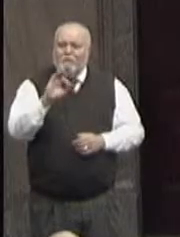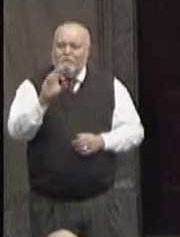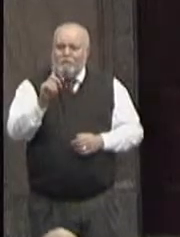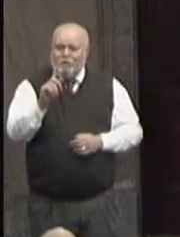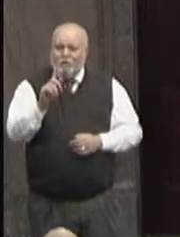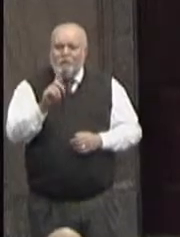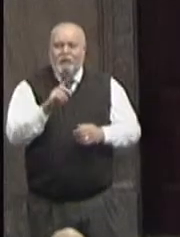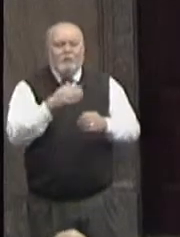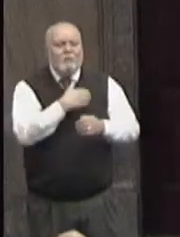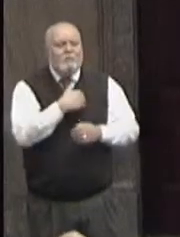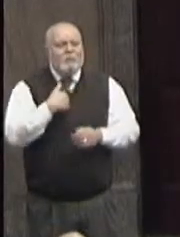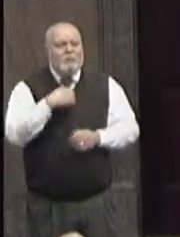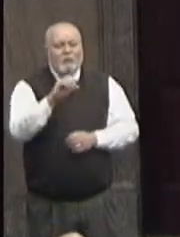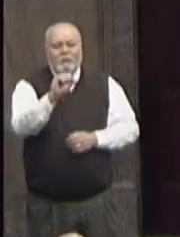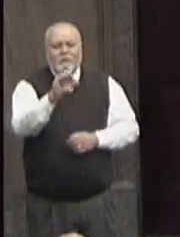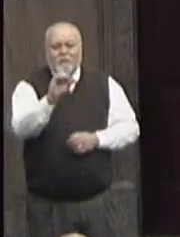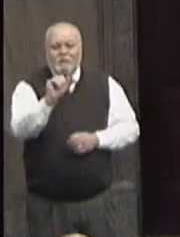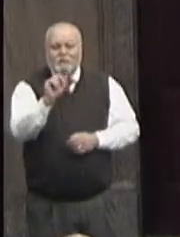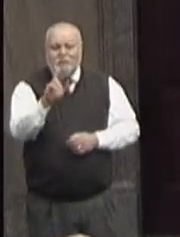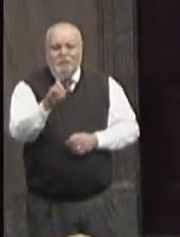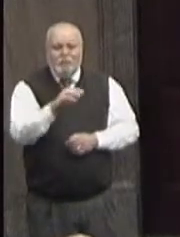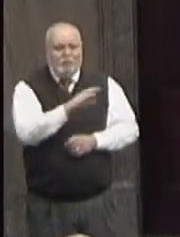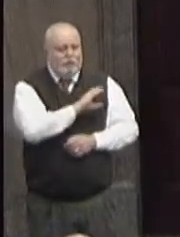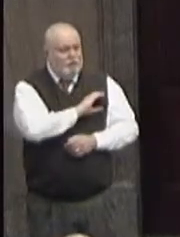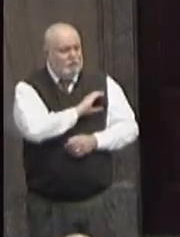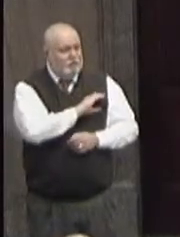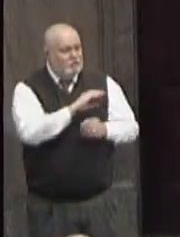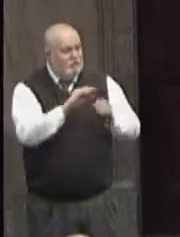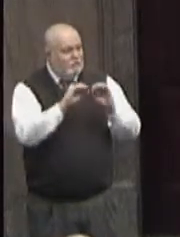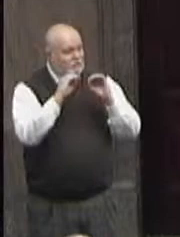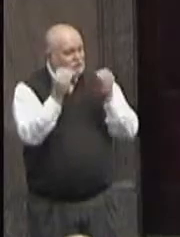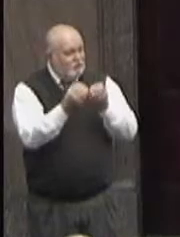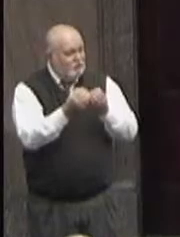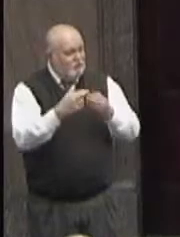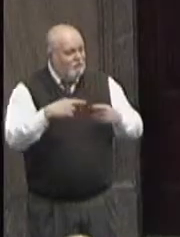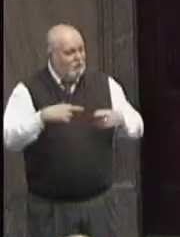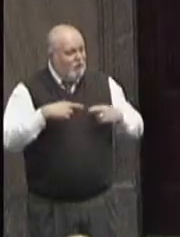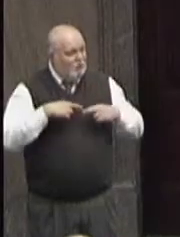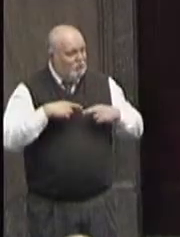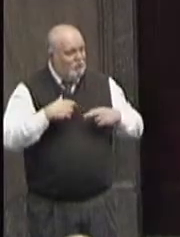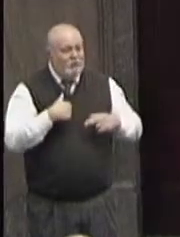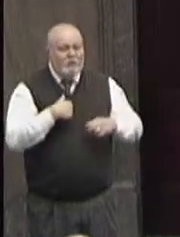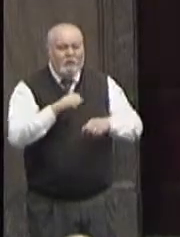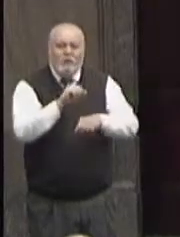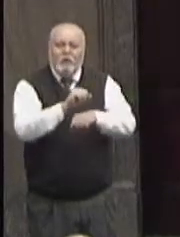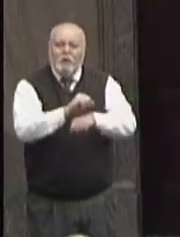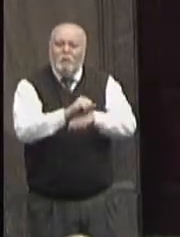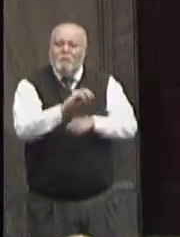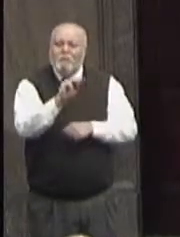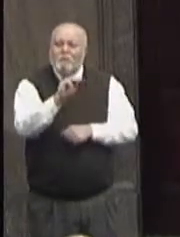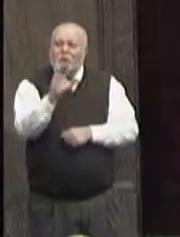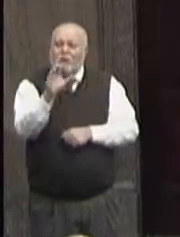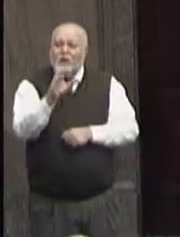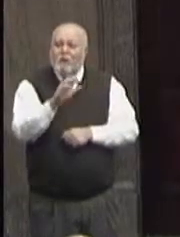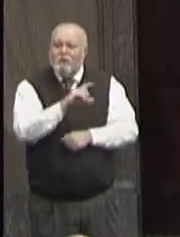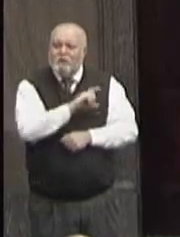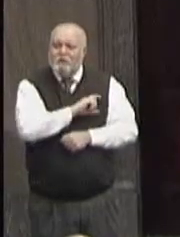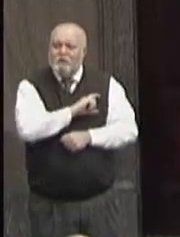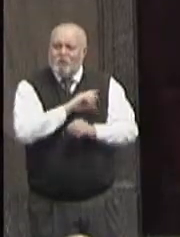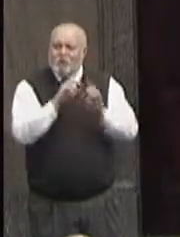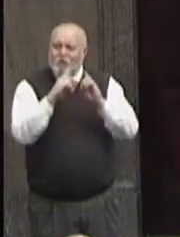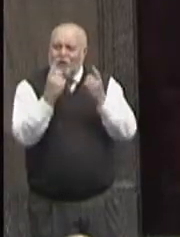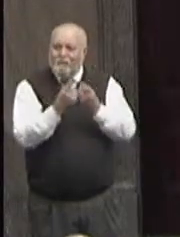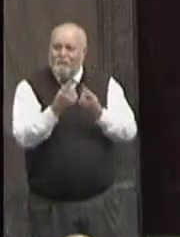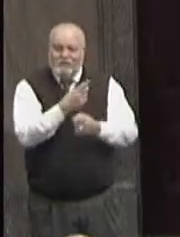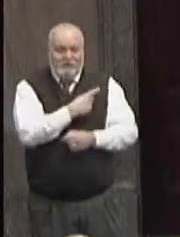of SOAR, Sheriff's Office Association of Retirees. I worked in the Monroe County Sheriff's Office as a